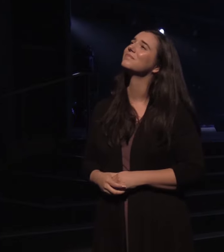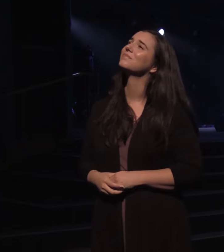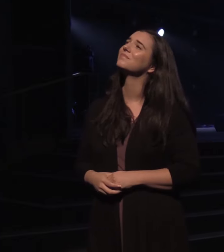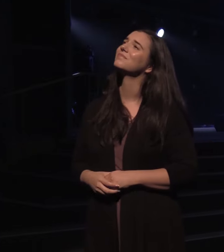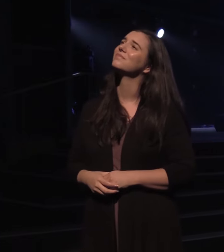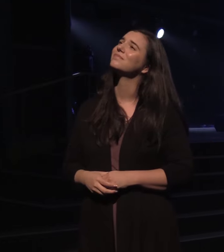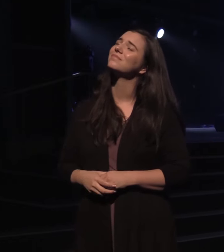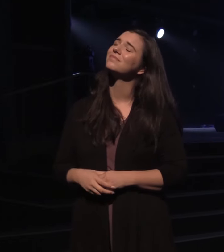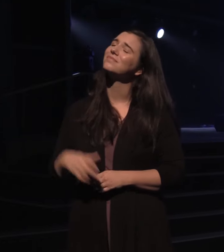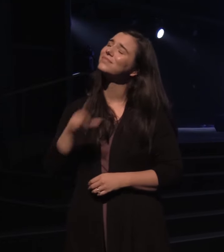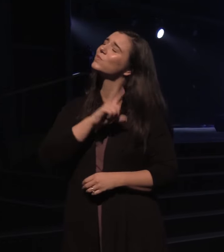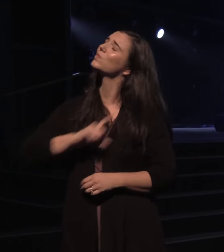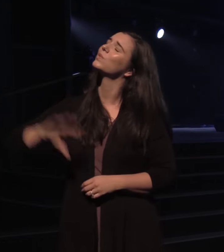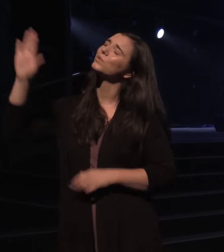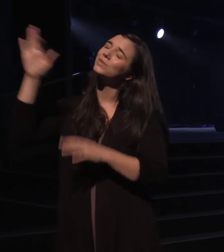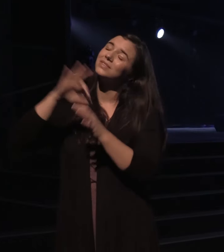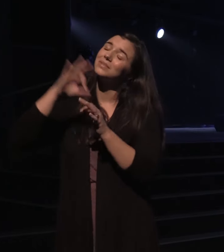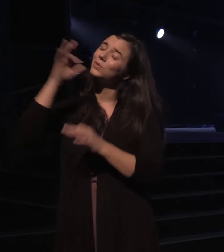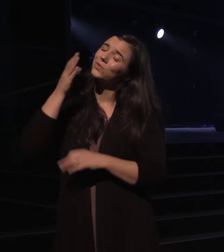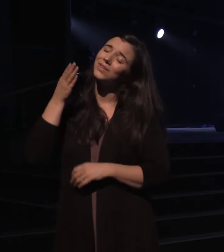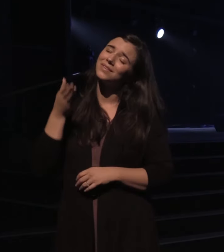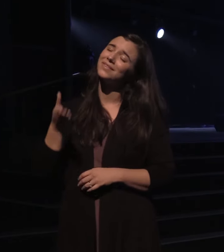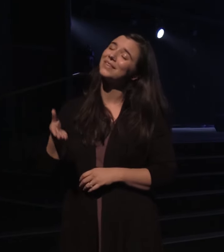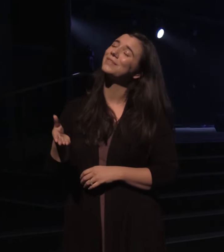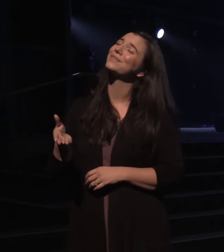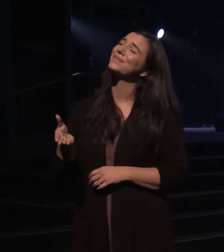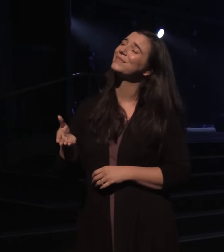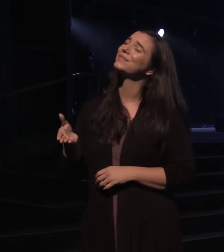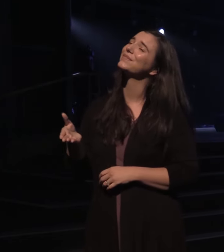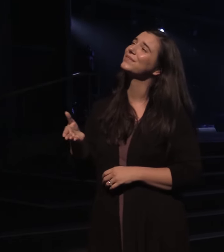Where the Spirit of the Lord is.